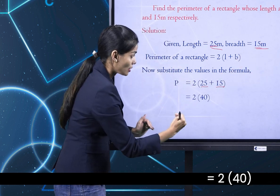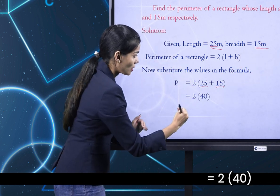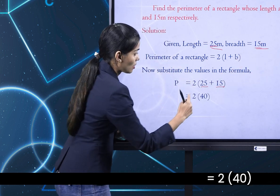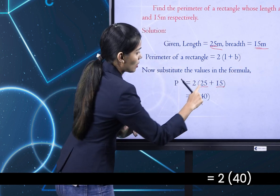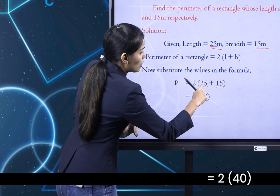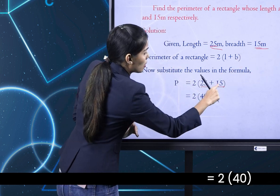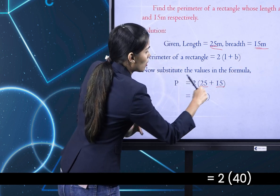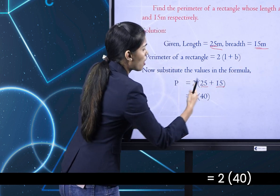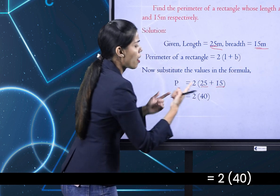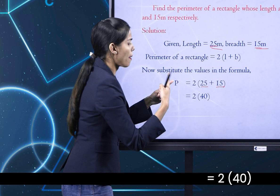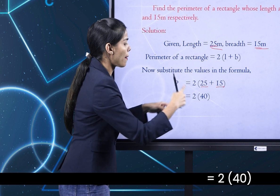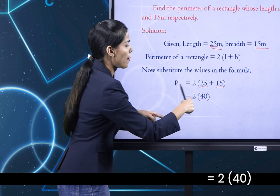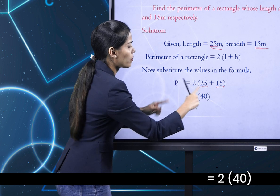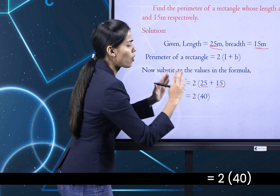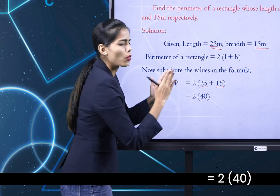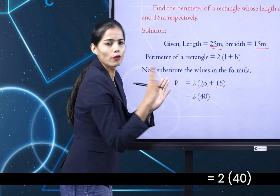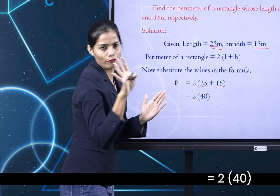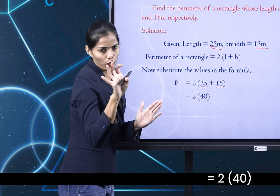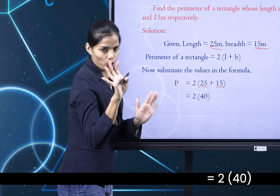Is equal to 2 into 40.